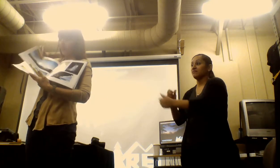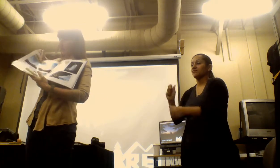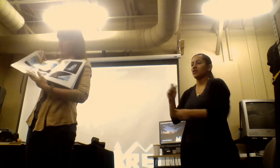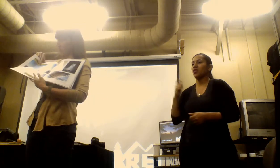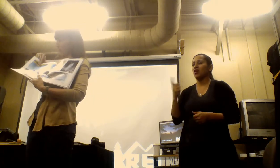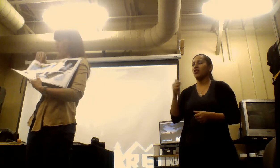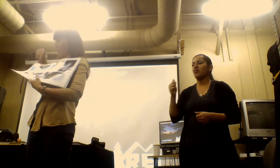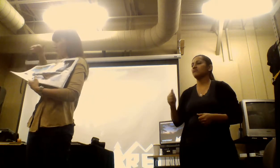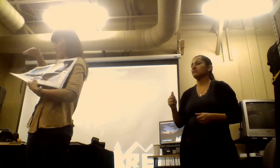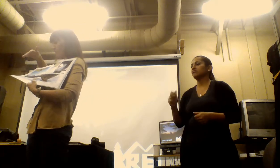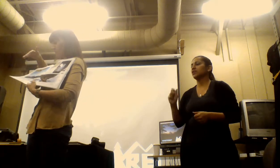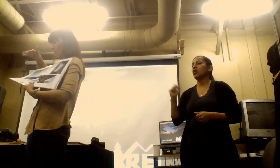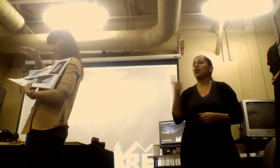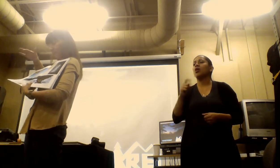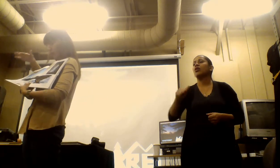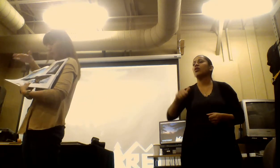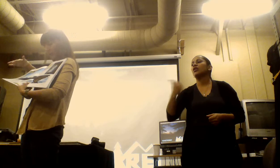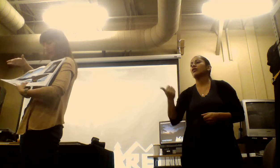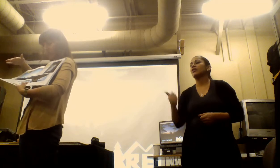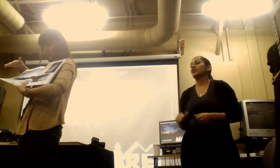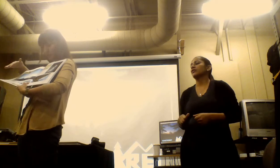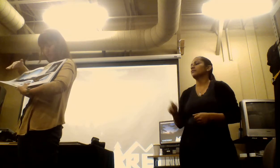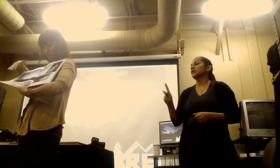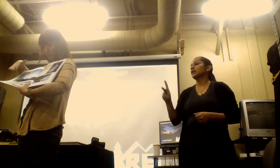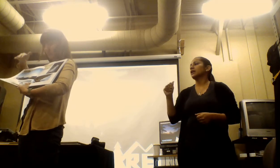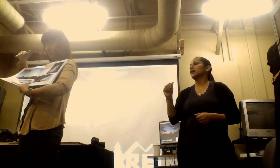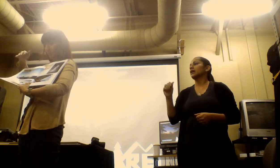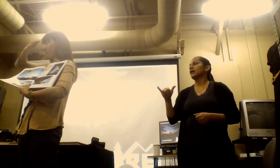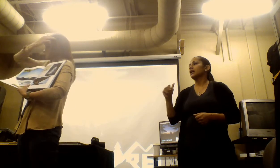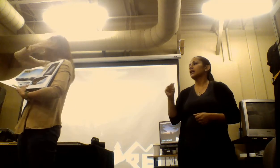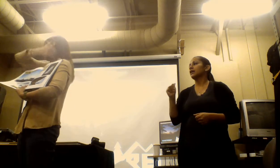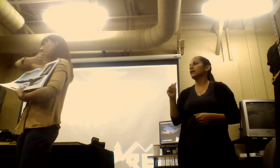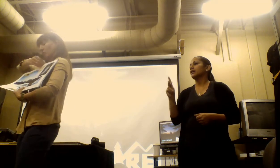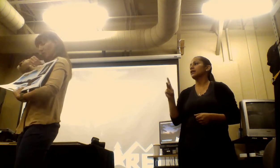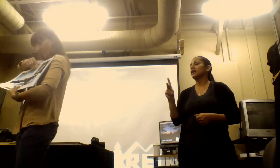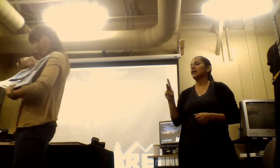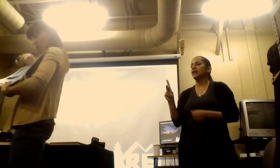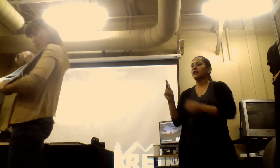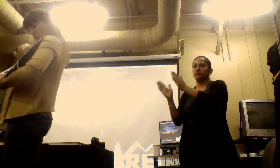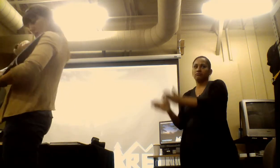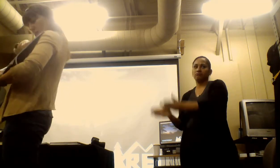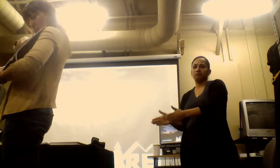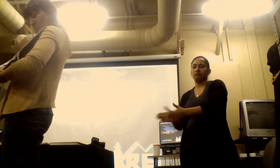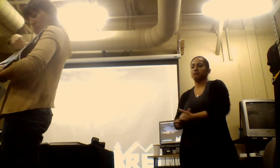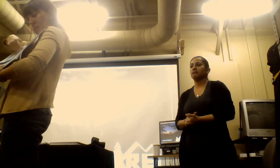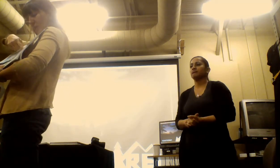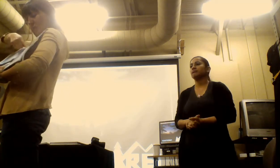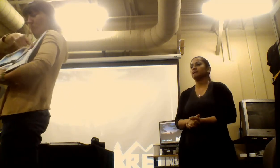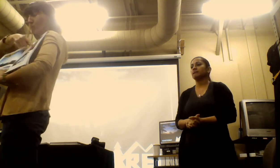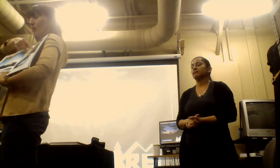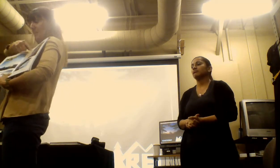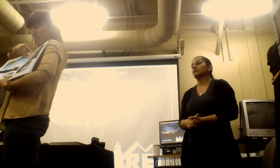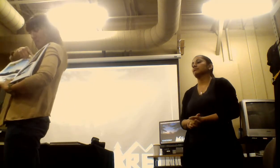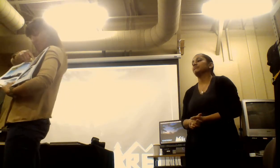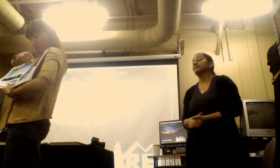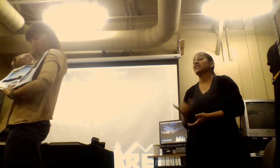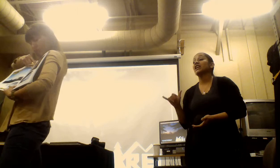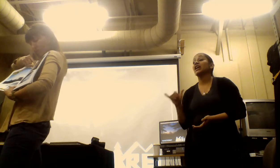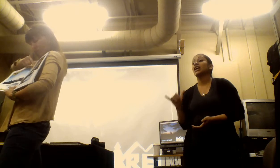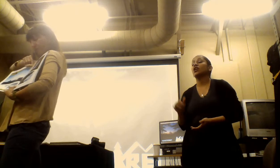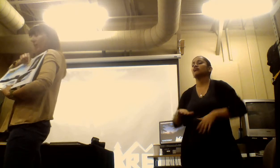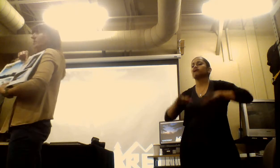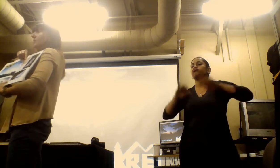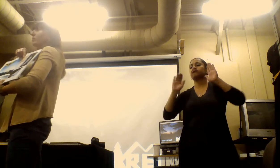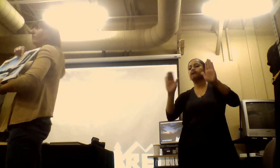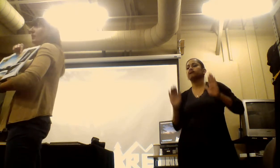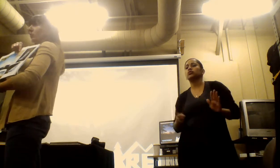Looking at images, I'm a huge proponent of looking at images because it will make you a better photographer. Here's a great example